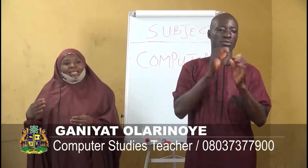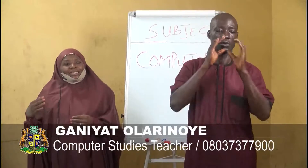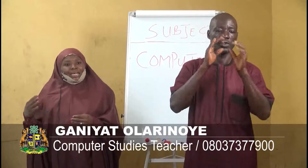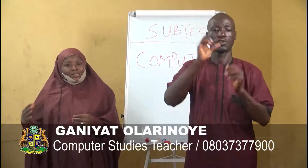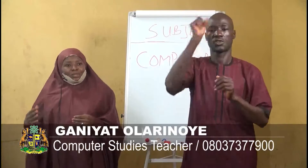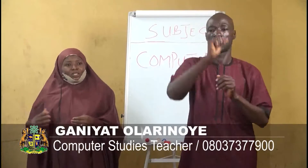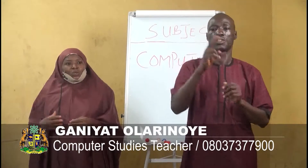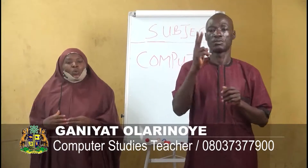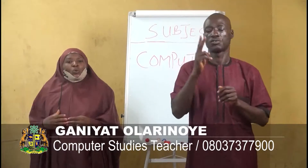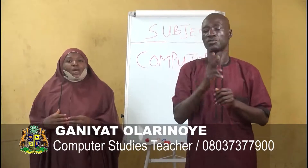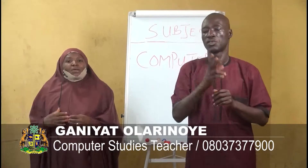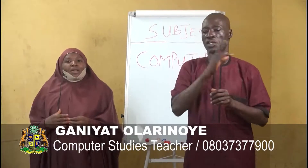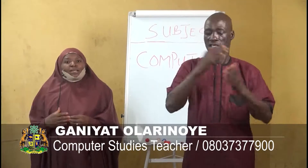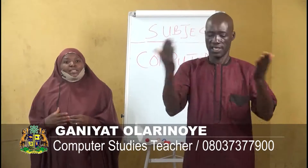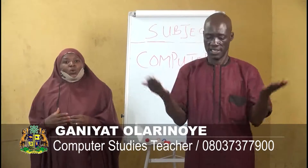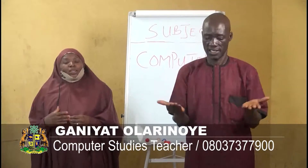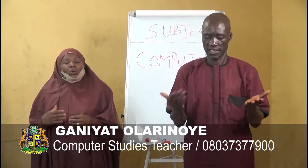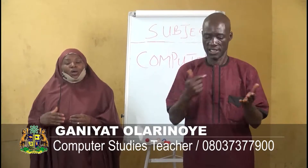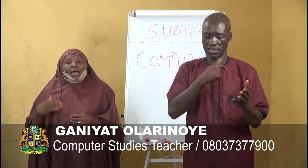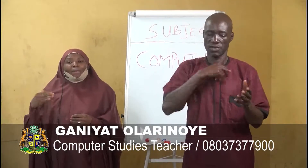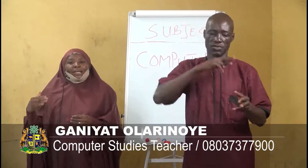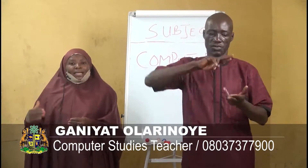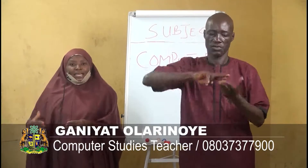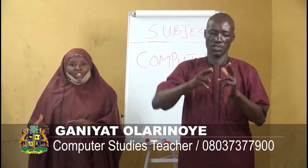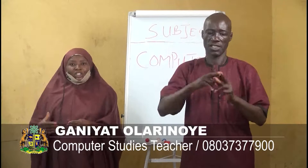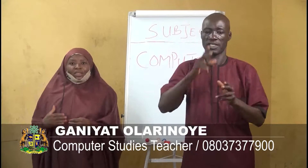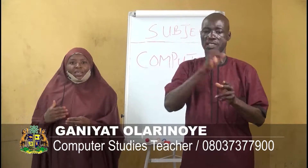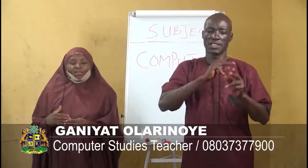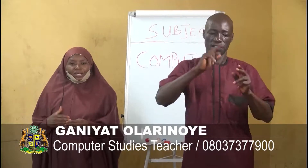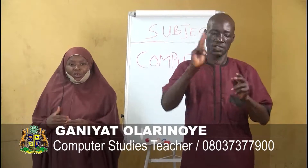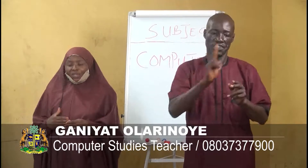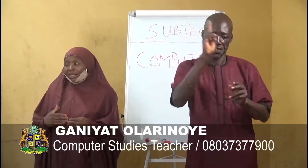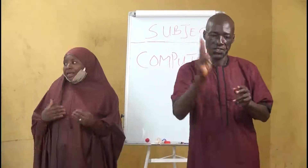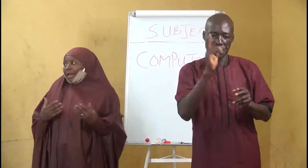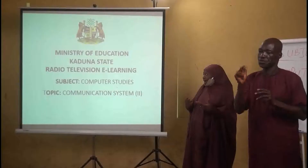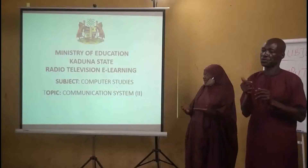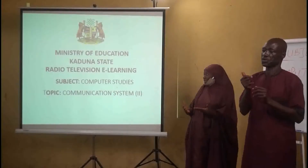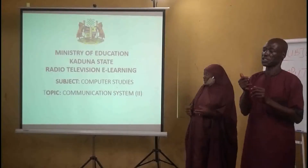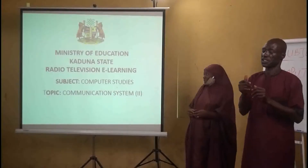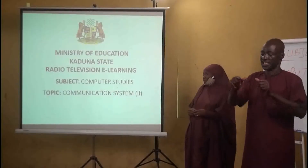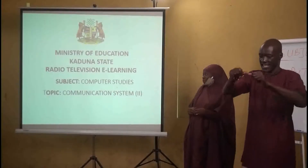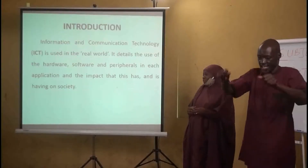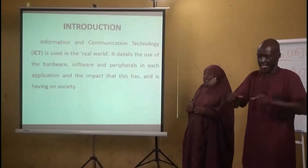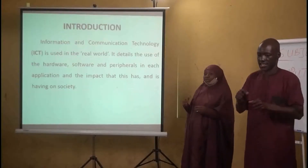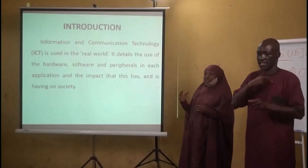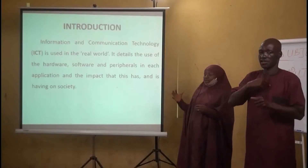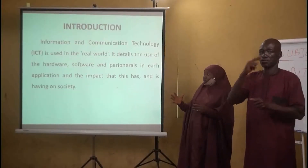this aspect, we are relating with the what? Application areas of the ICT. That's under the